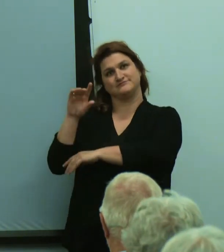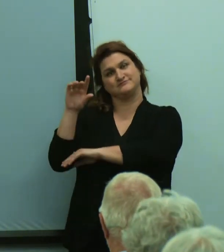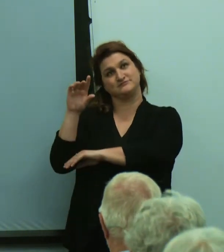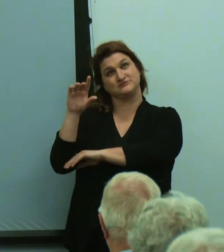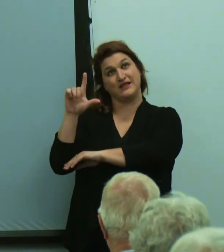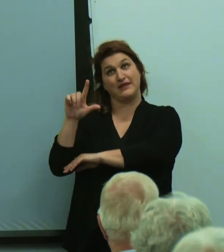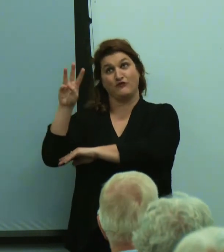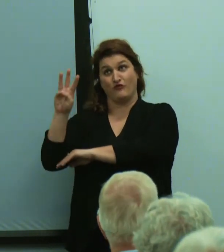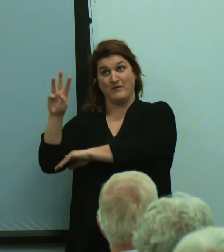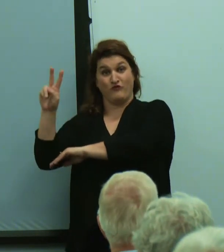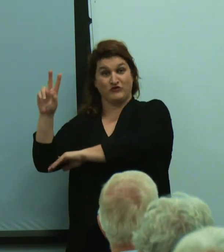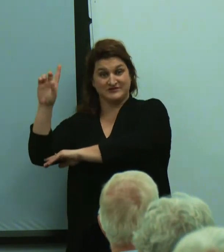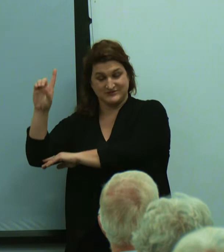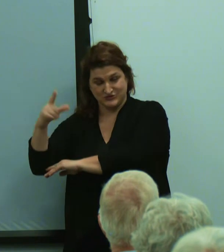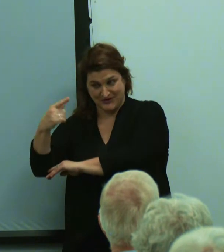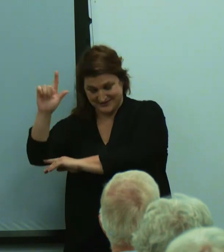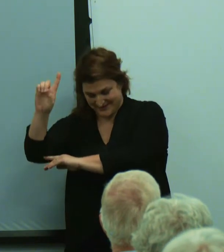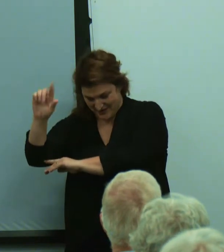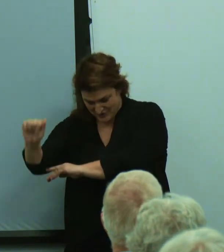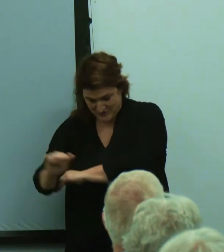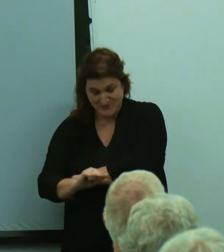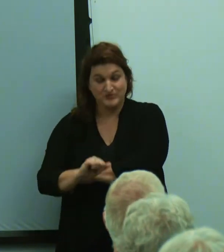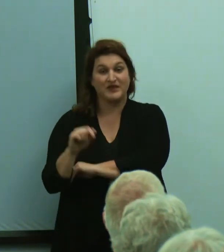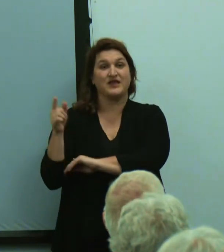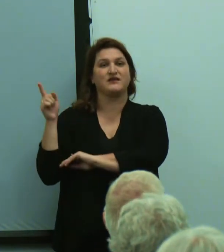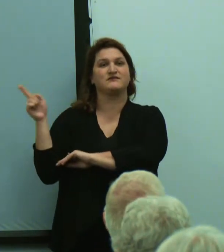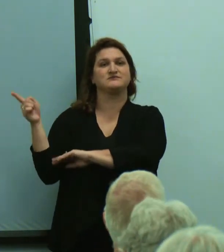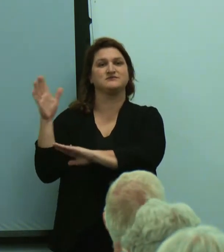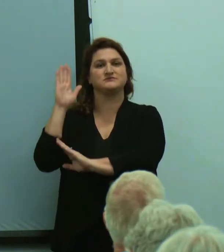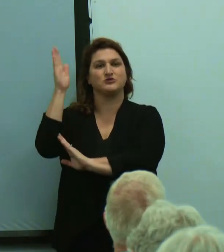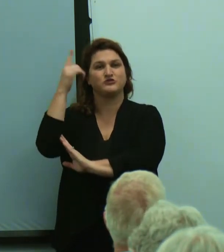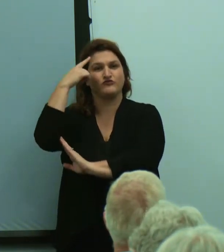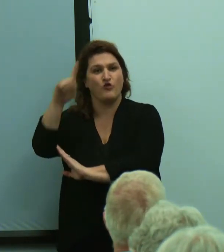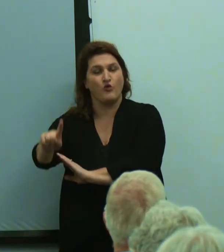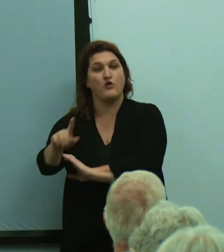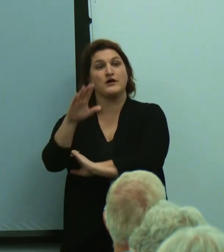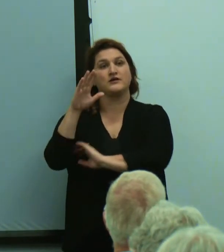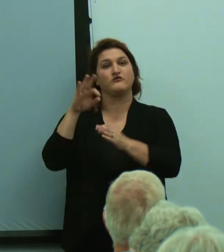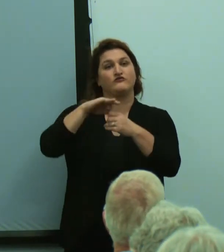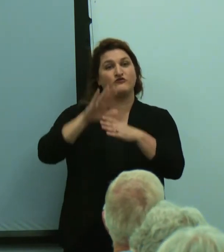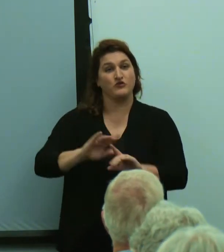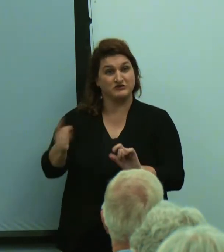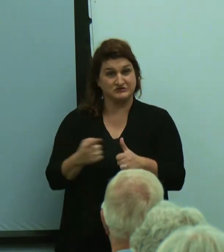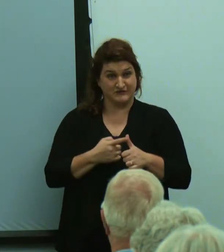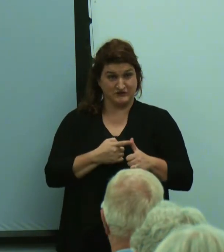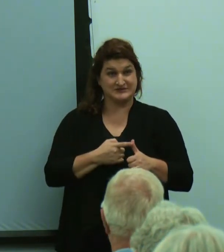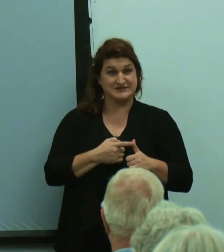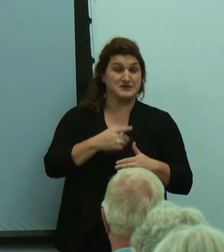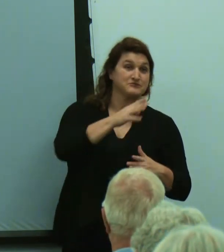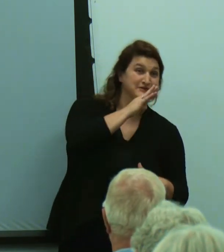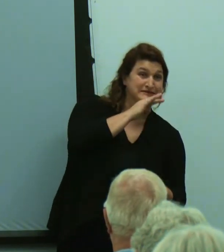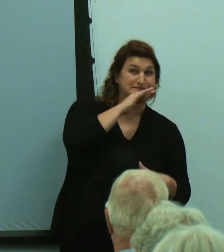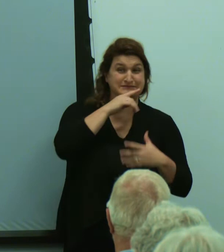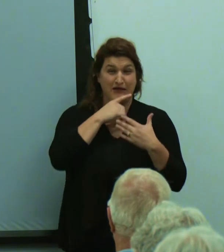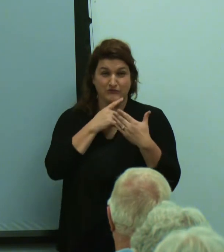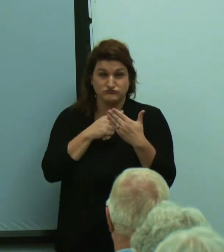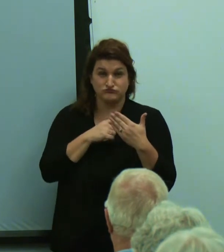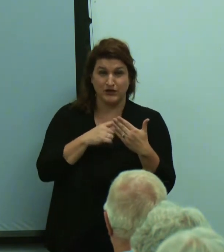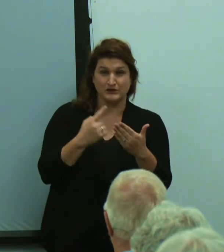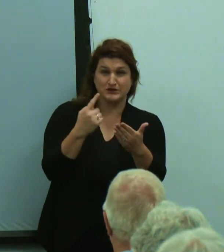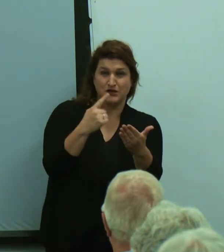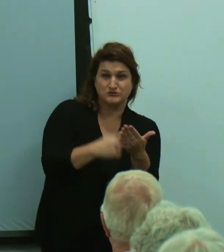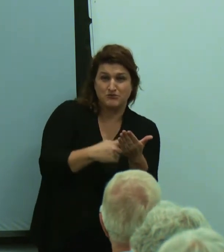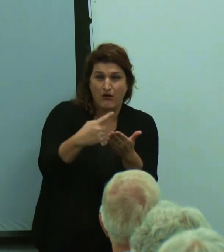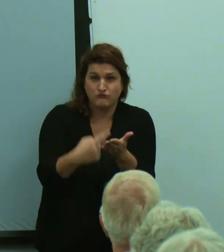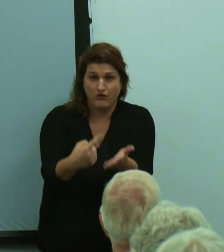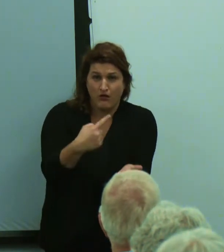a spokesperson for Voters First, speaking and debating throughout southeastern Ohio in support